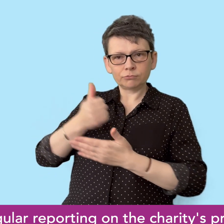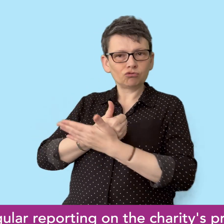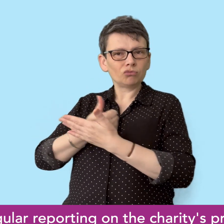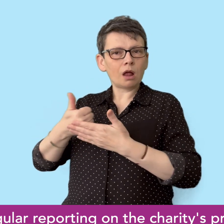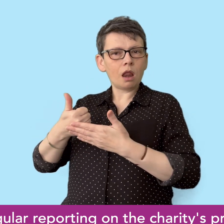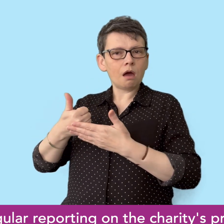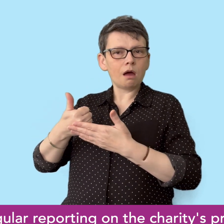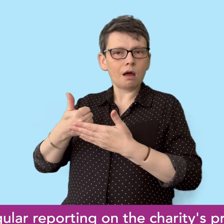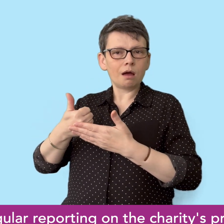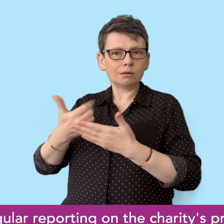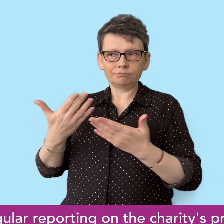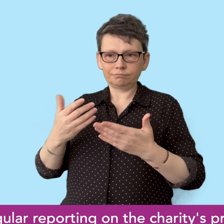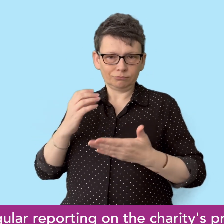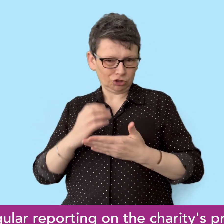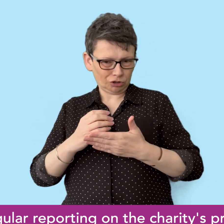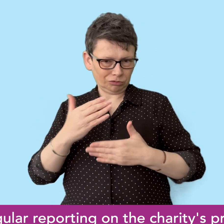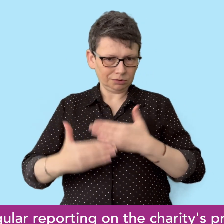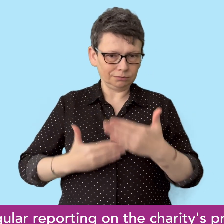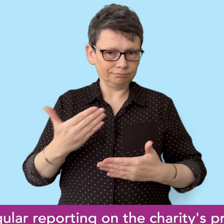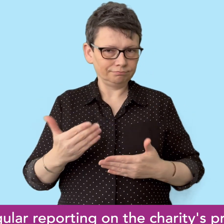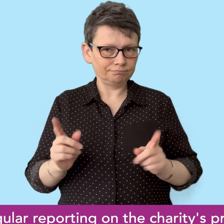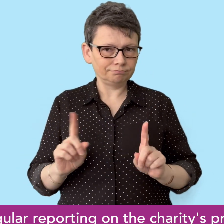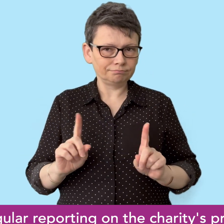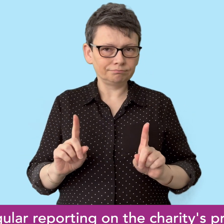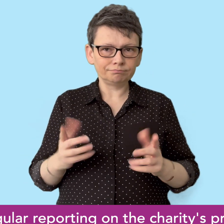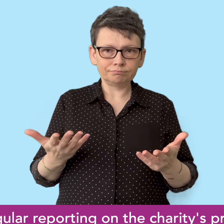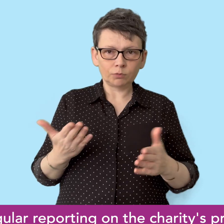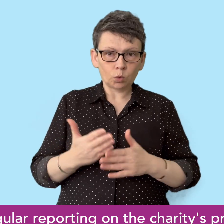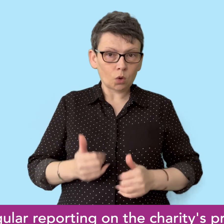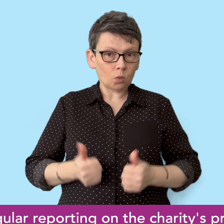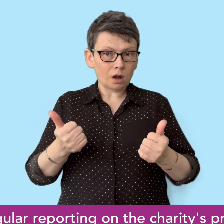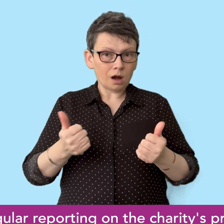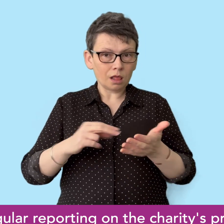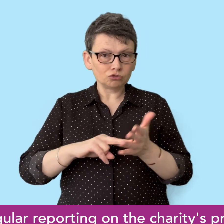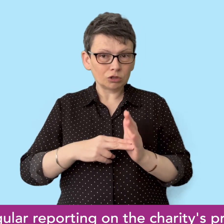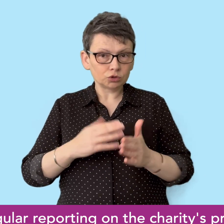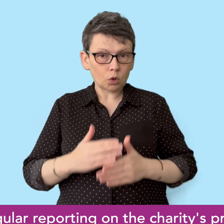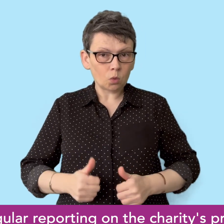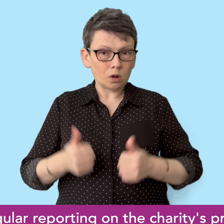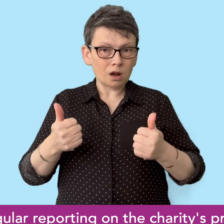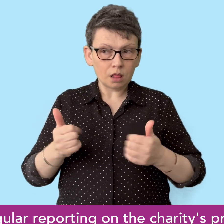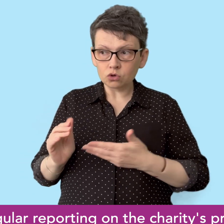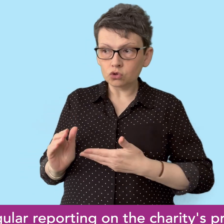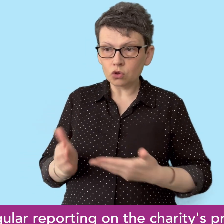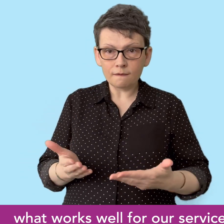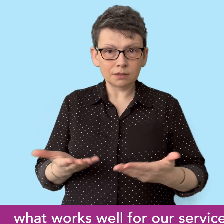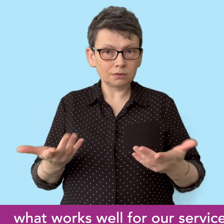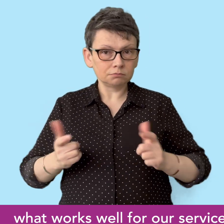Regular reporting on the charity's progress, what is working well within the strategy, and what works well